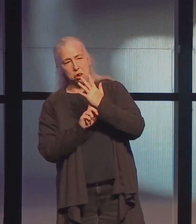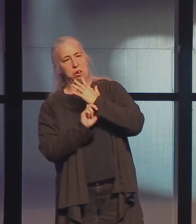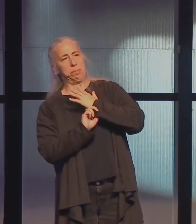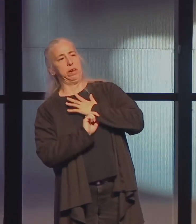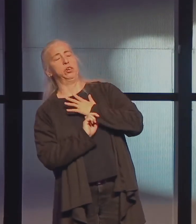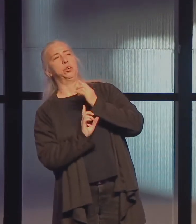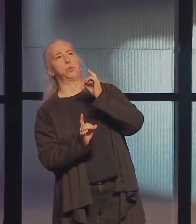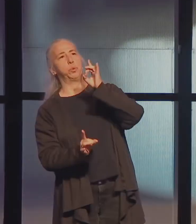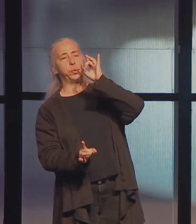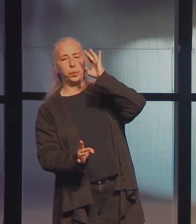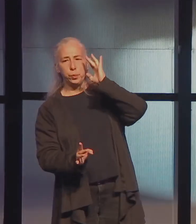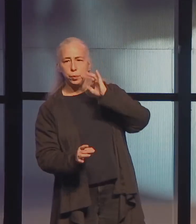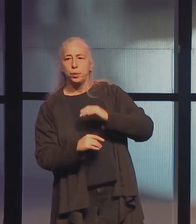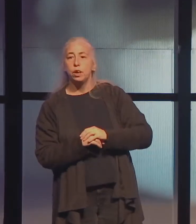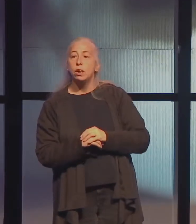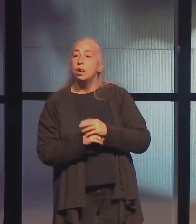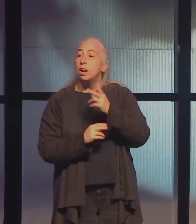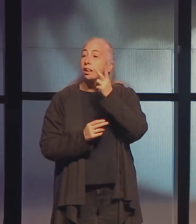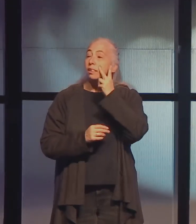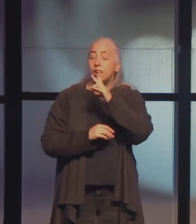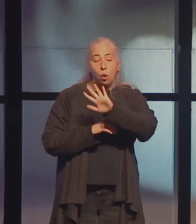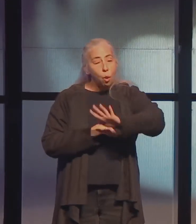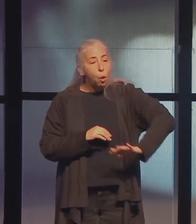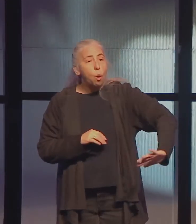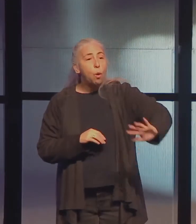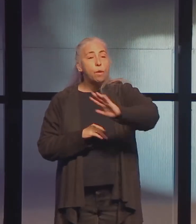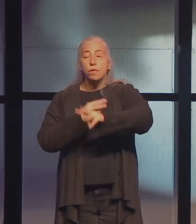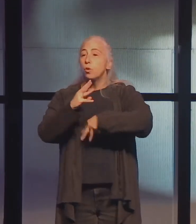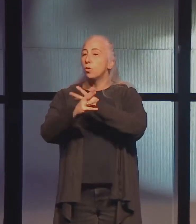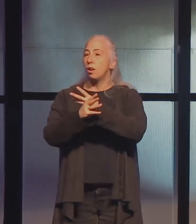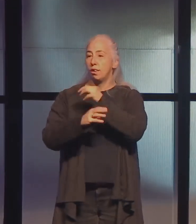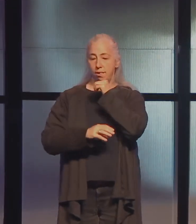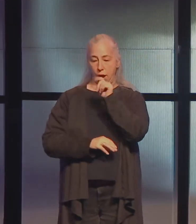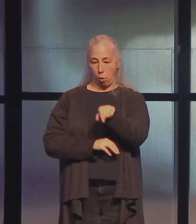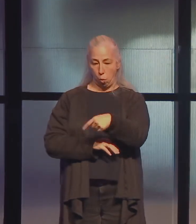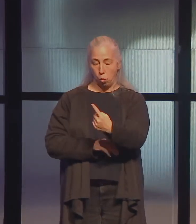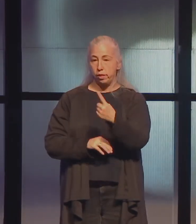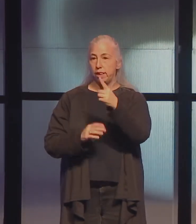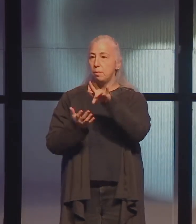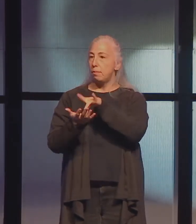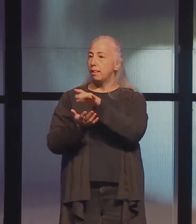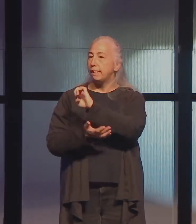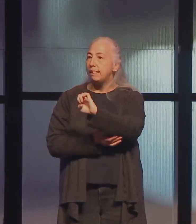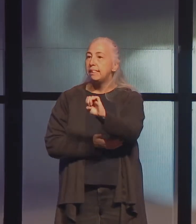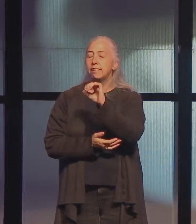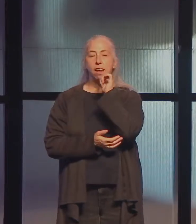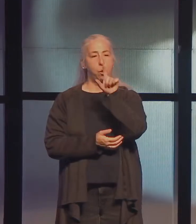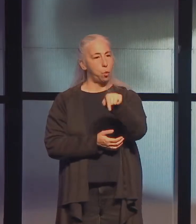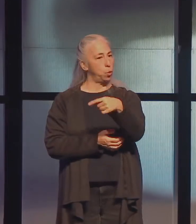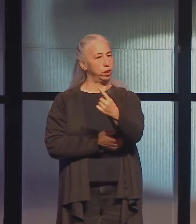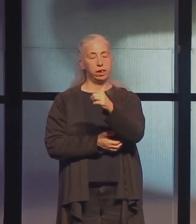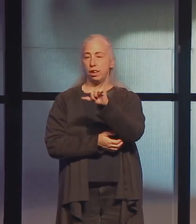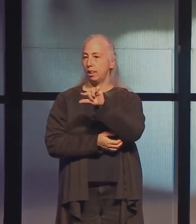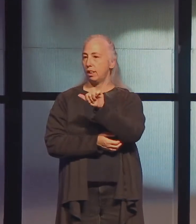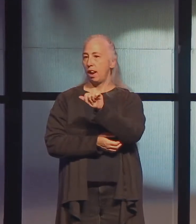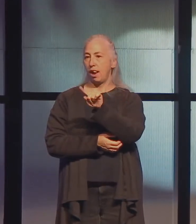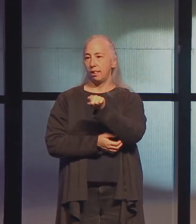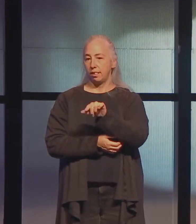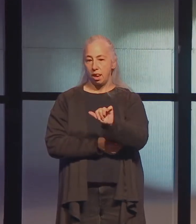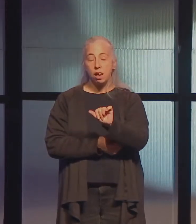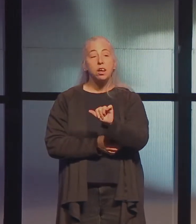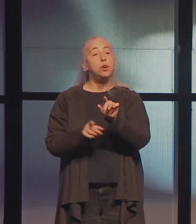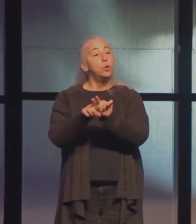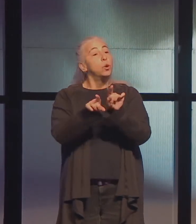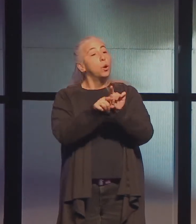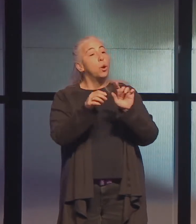all kinds of places all around the world, not just in Gaza, not just in the Middle East. But as followers of the peacemaking path